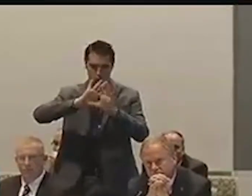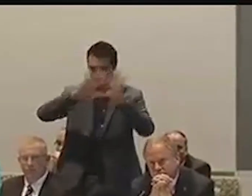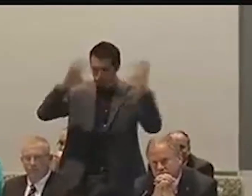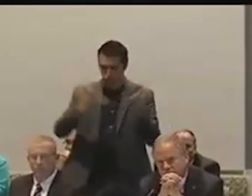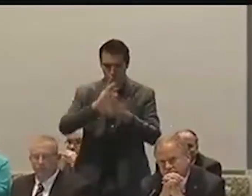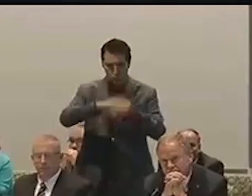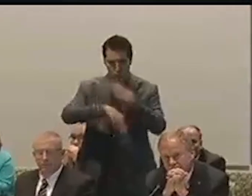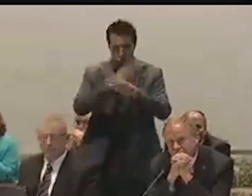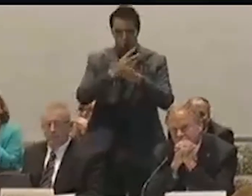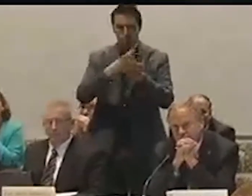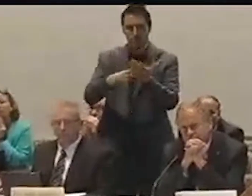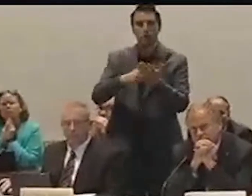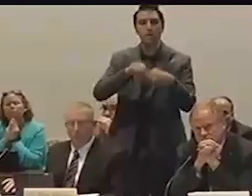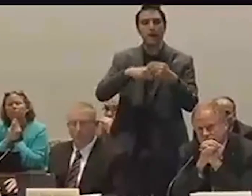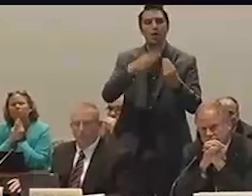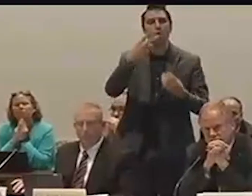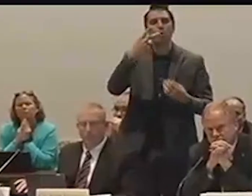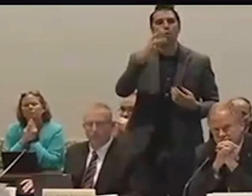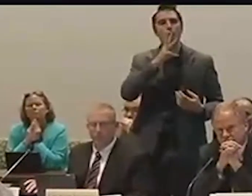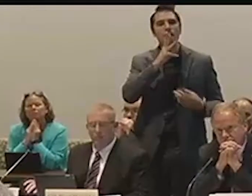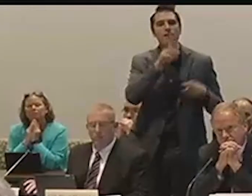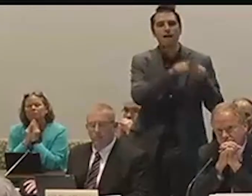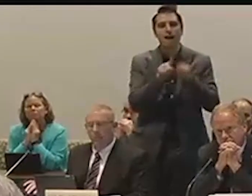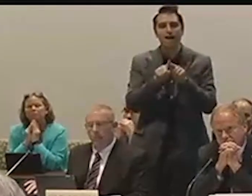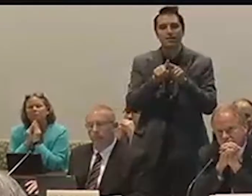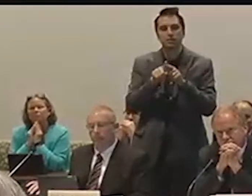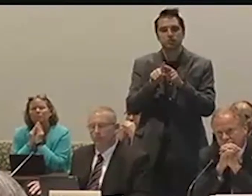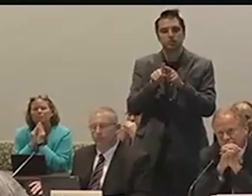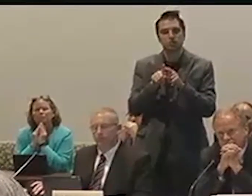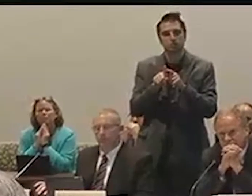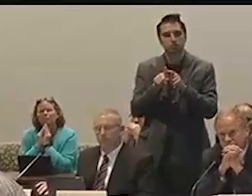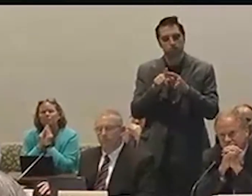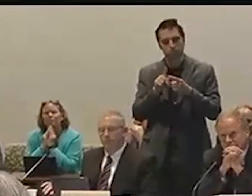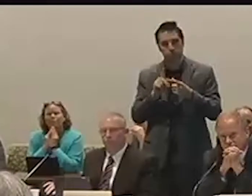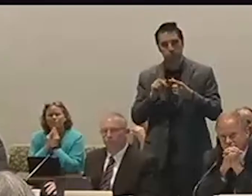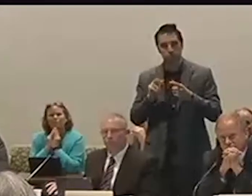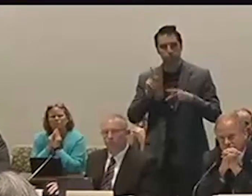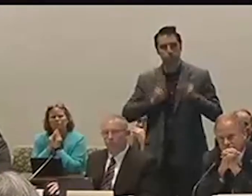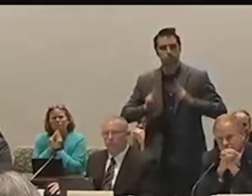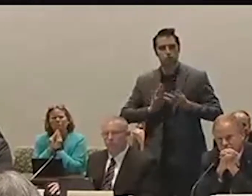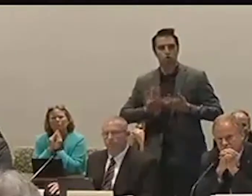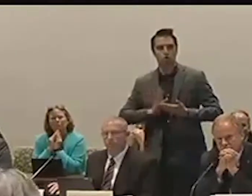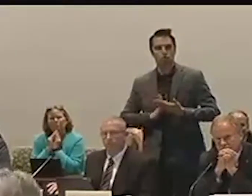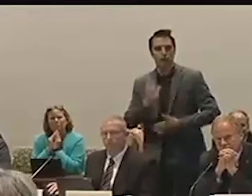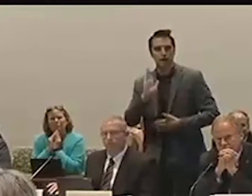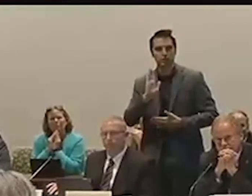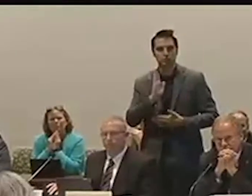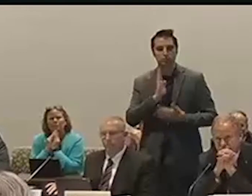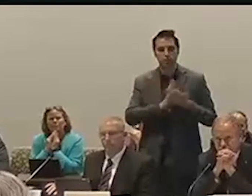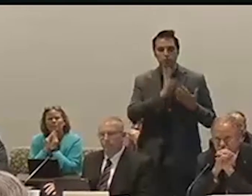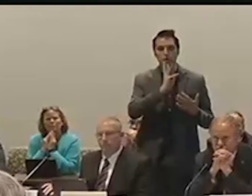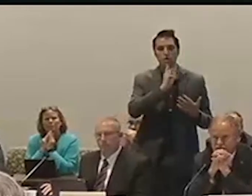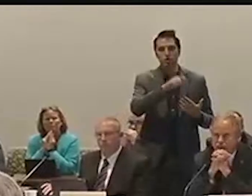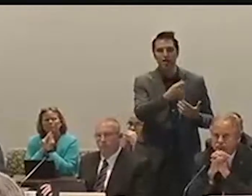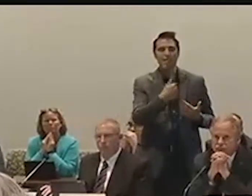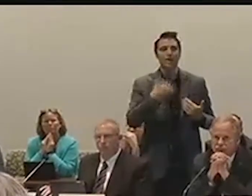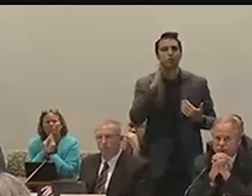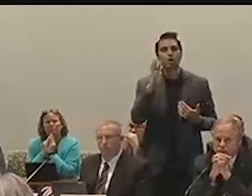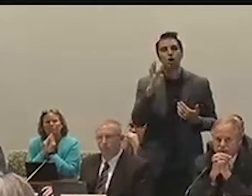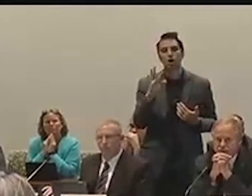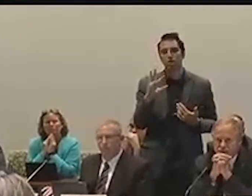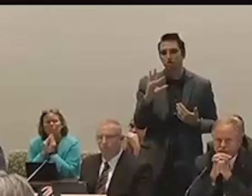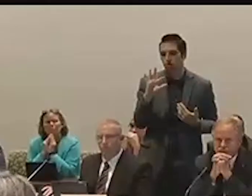access. In some countries, the thought of shutoff is just unheard of. They'll put a flow restrictor, they'll do